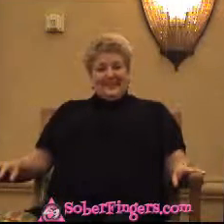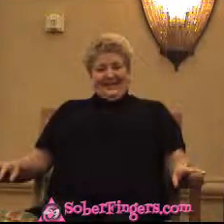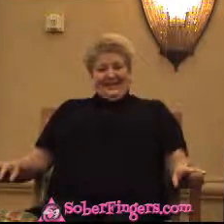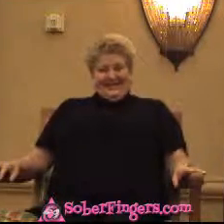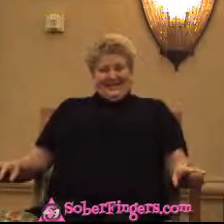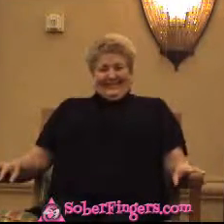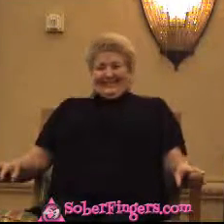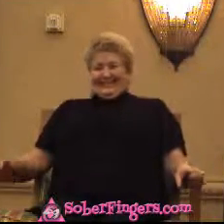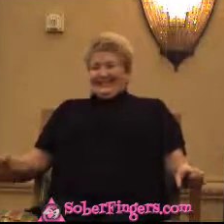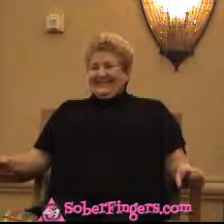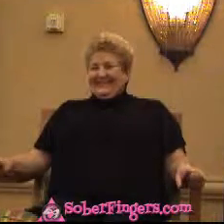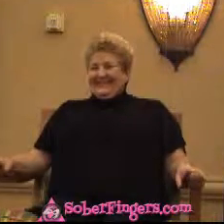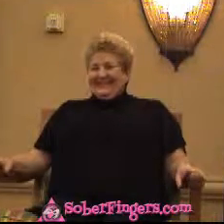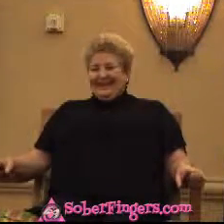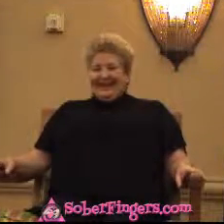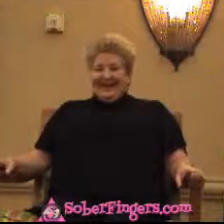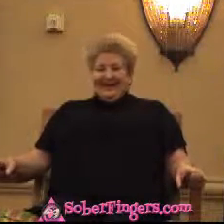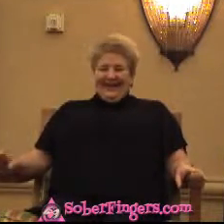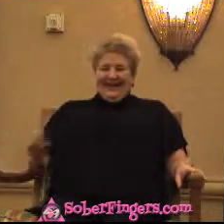I had trouble with relationships, obviously.